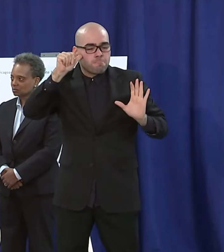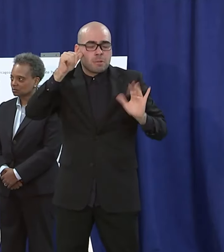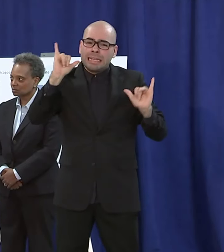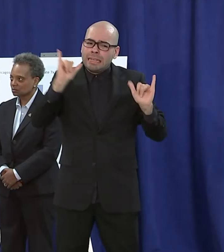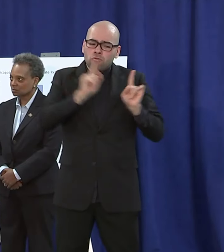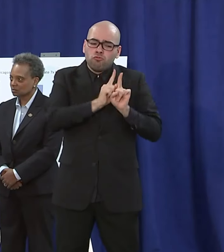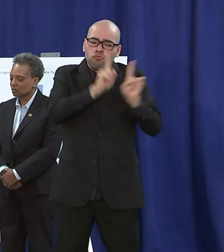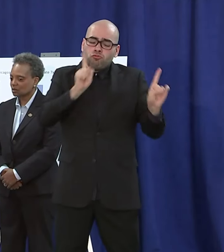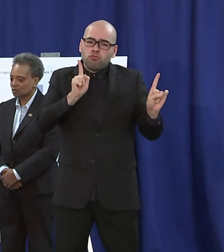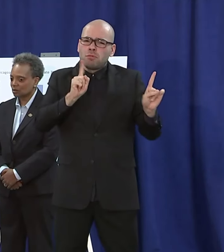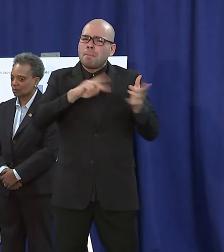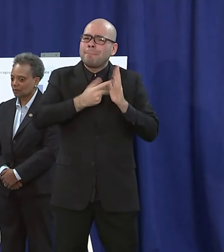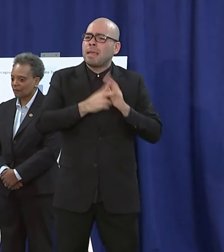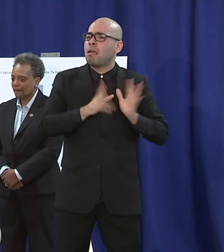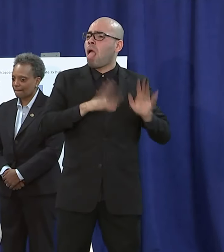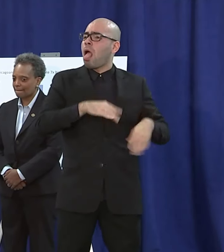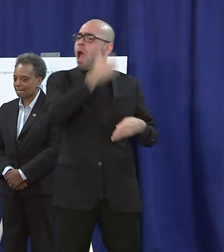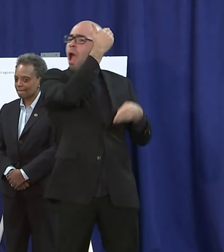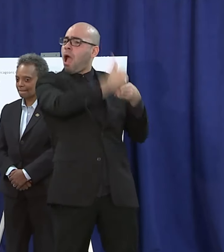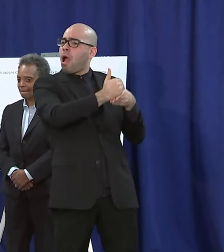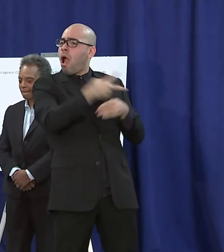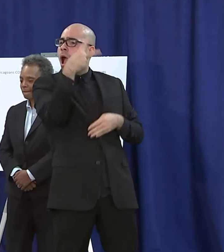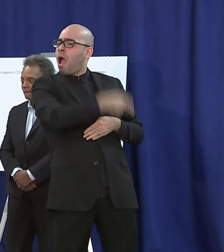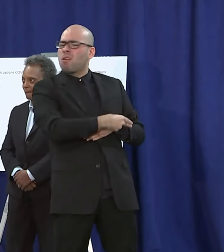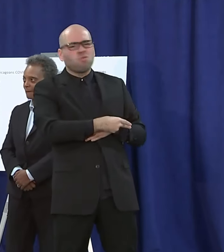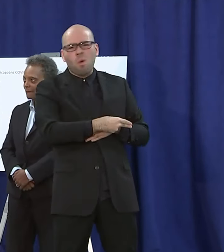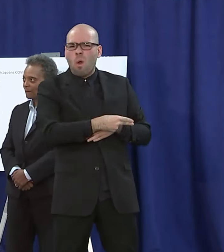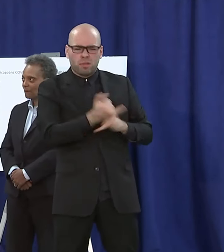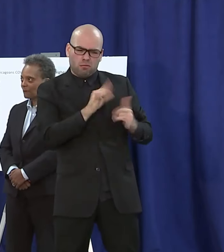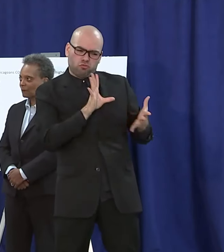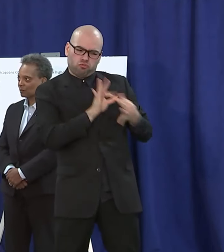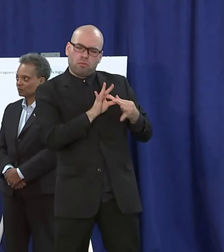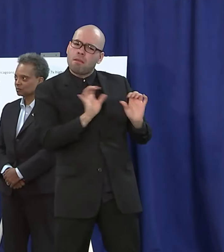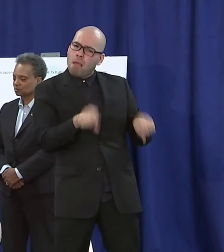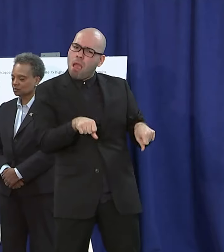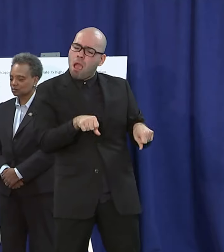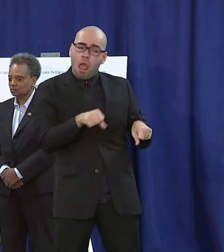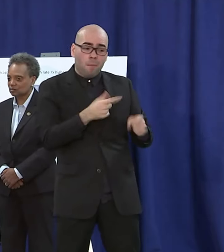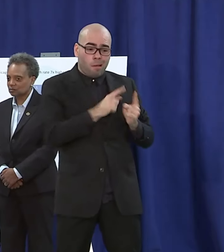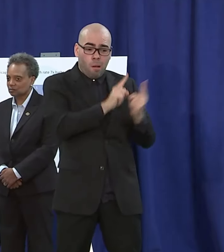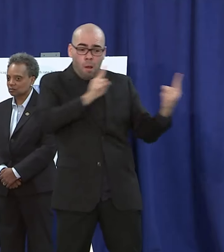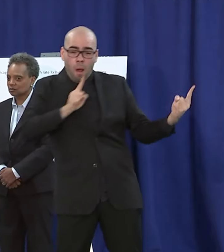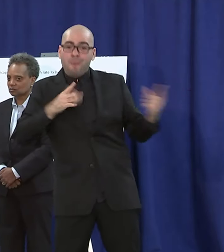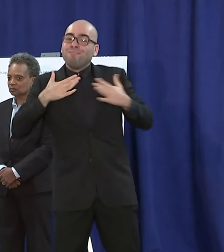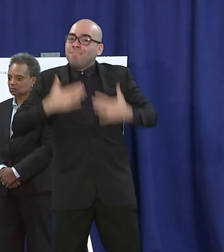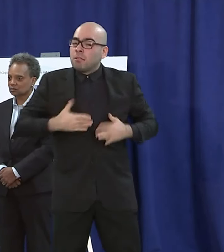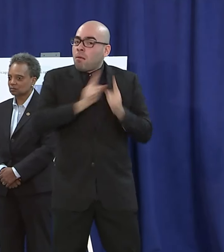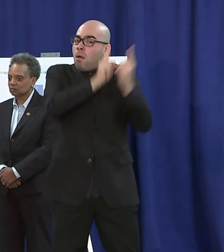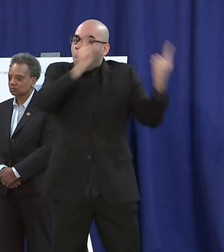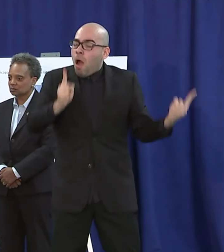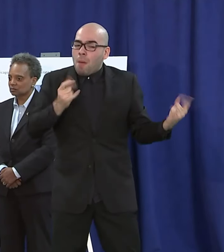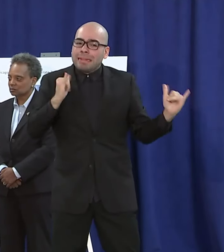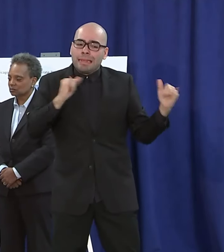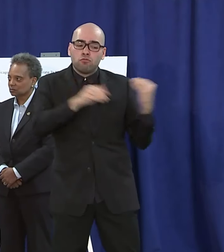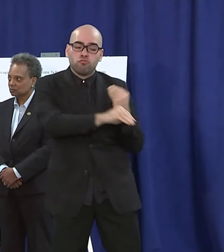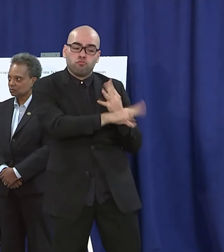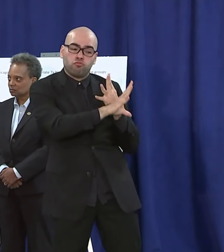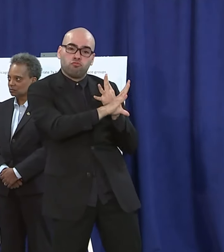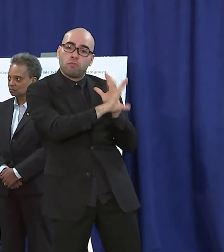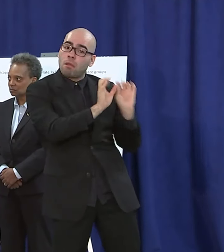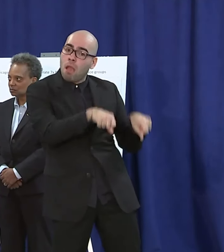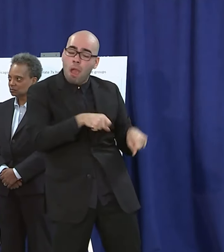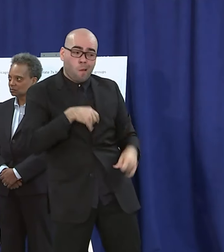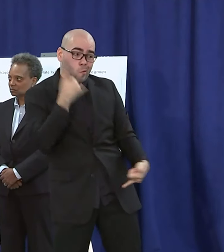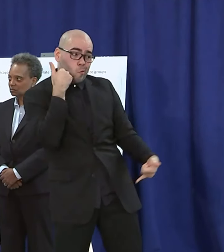our connections with everyone. Let's make sure that we reach out to someone, maybe someone you haven't talked to in a while. Let's check up